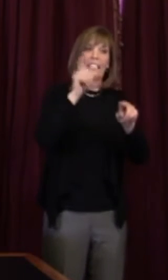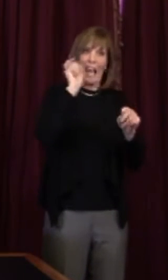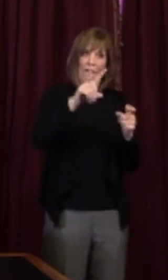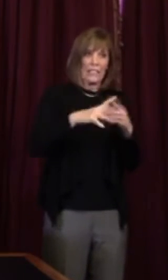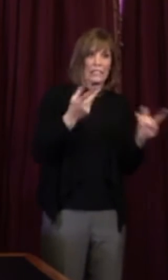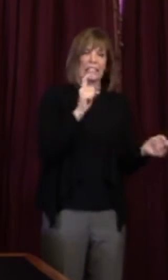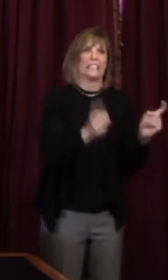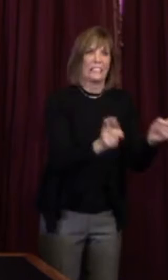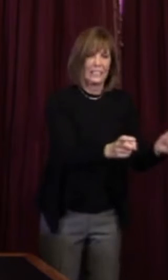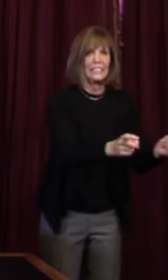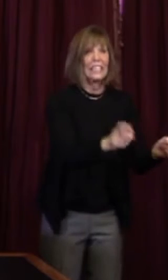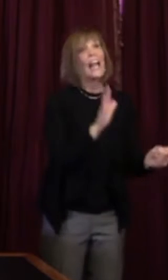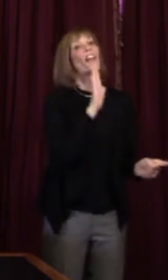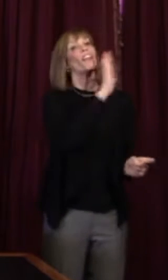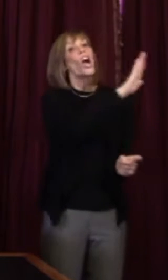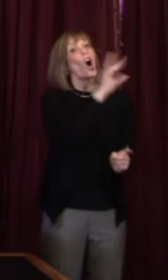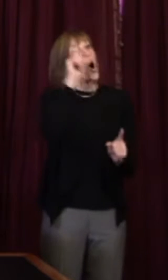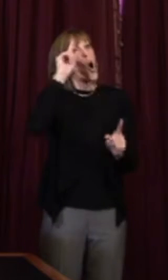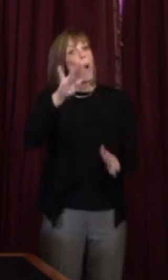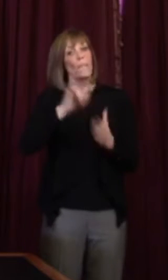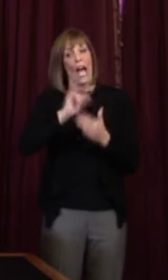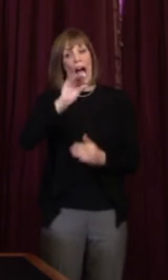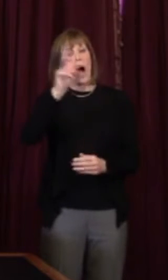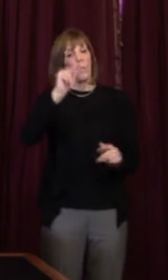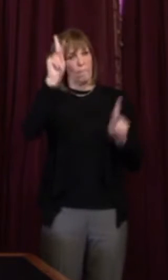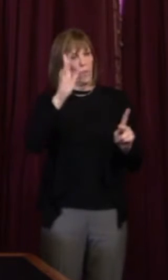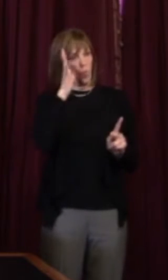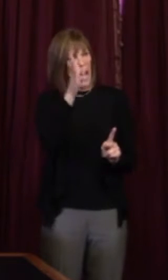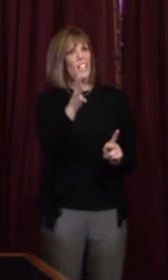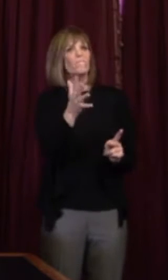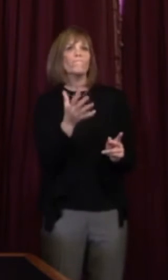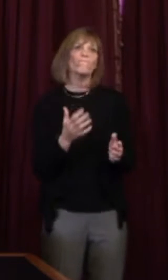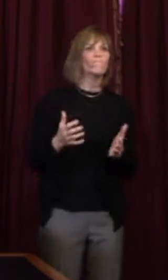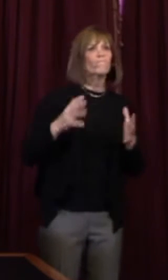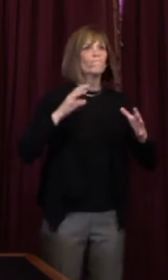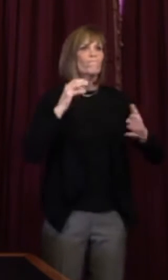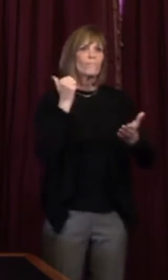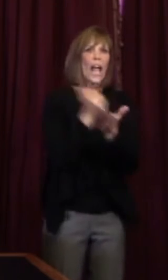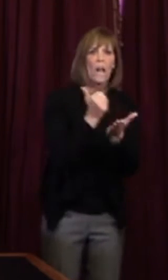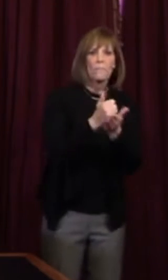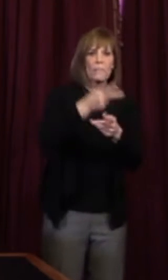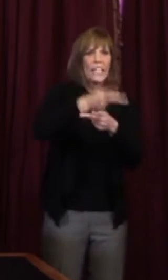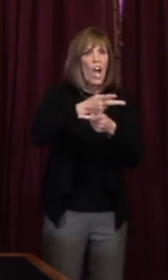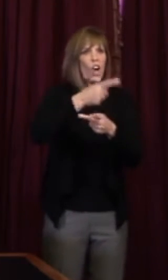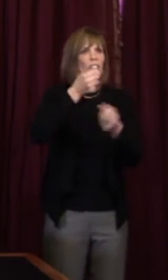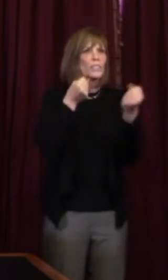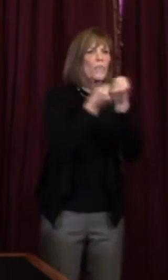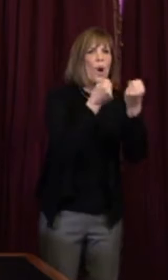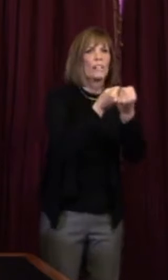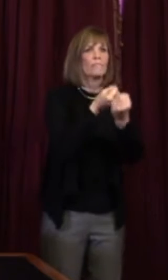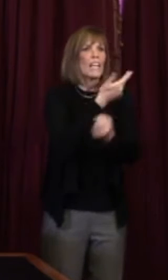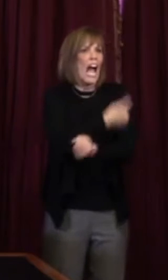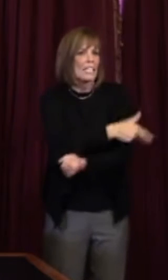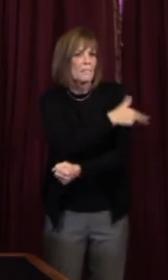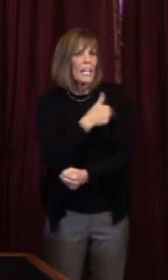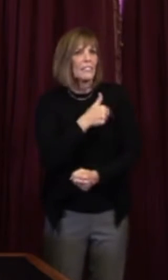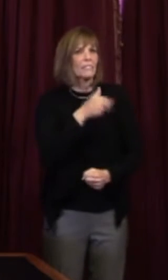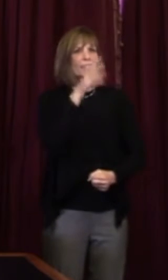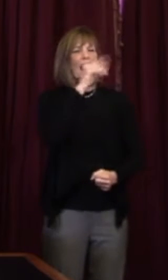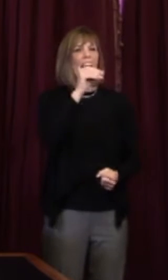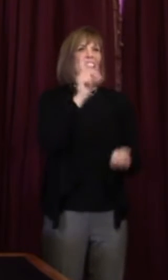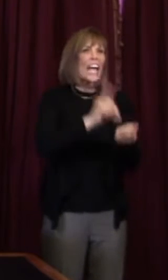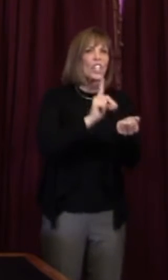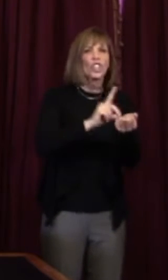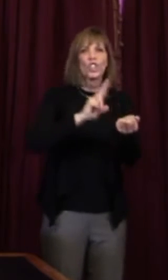level. It's their hope that Iowans will also step up and help care for their local hospitals and their healthcare providers